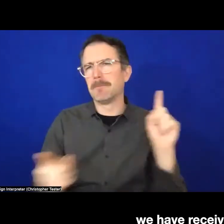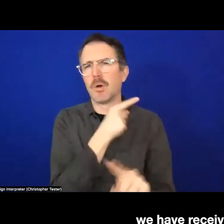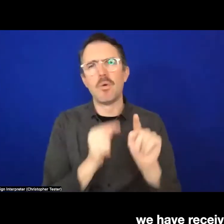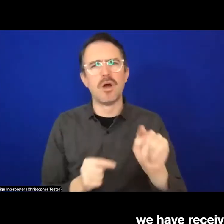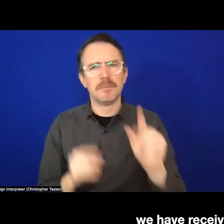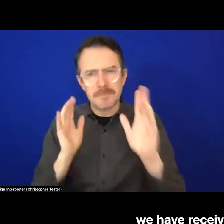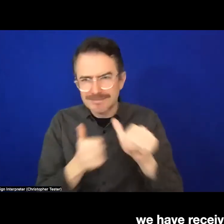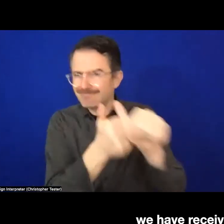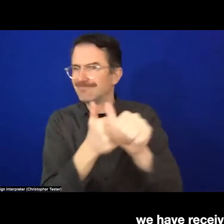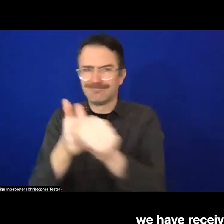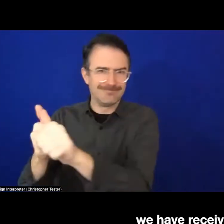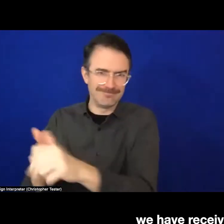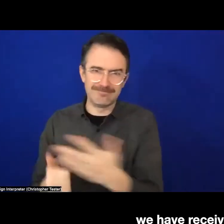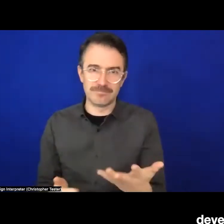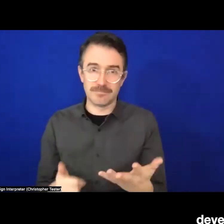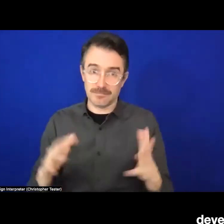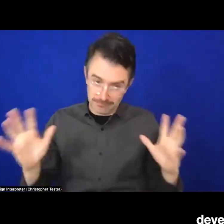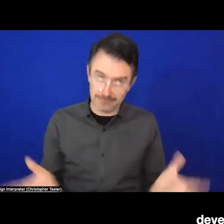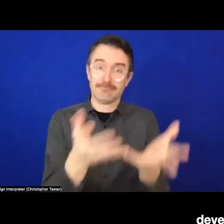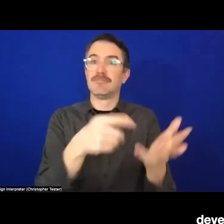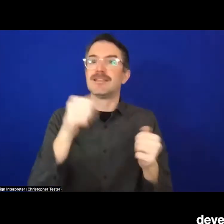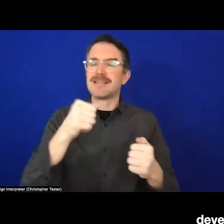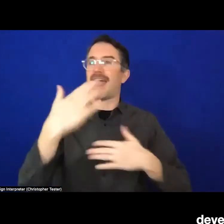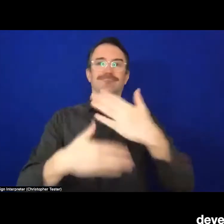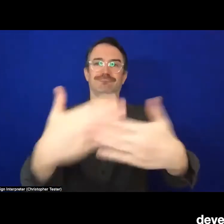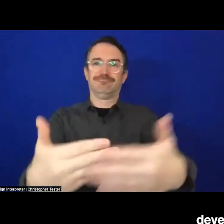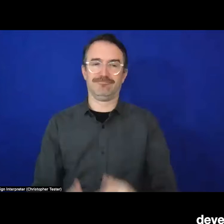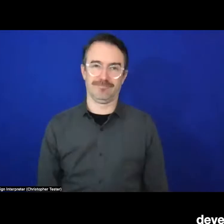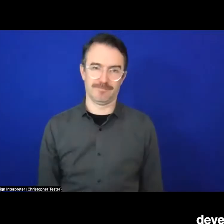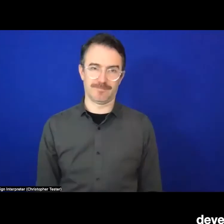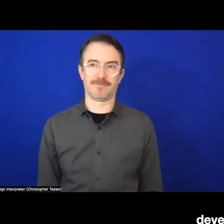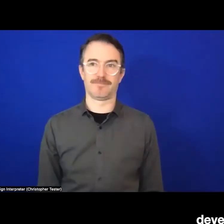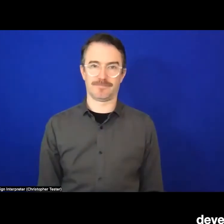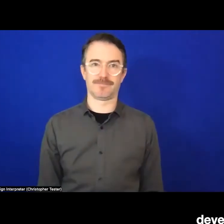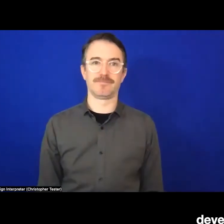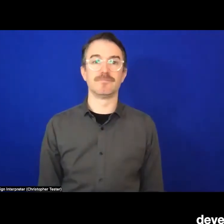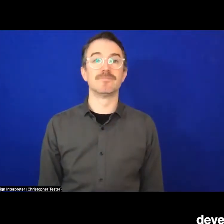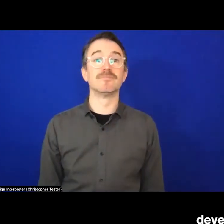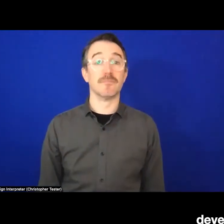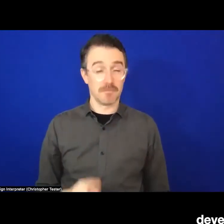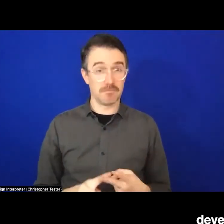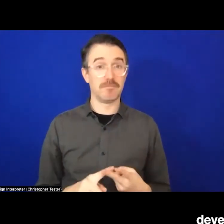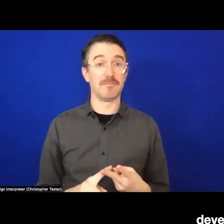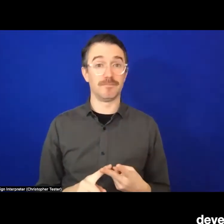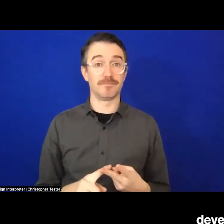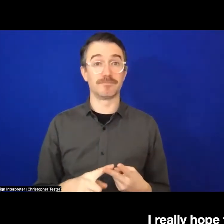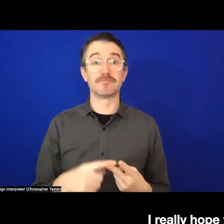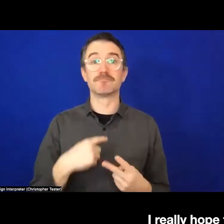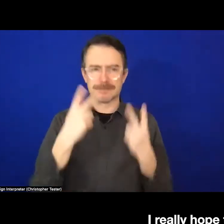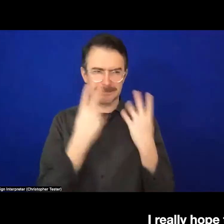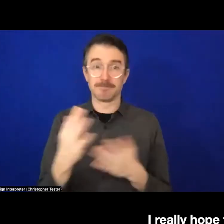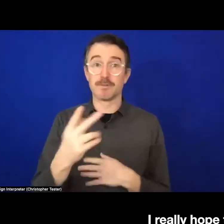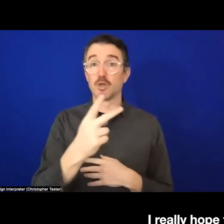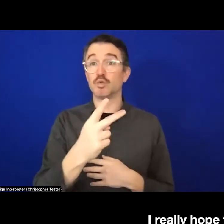we have received for the summit address capacity development of OPDs to enable meaningful